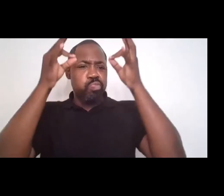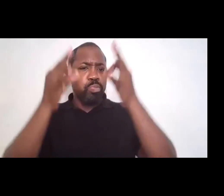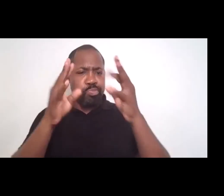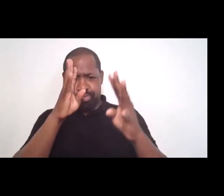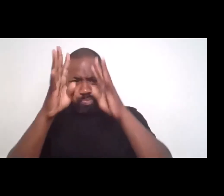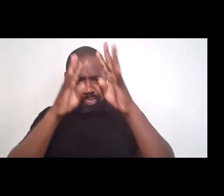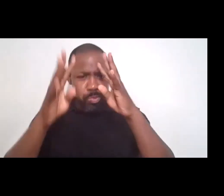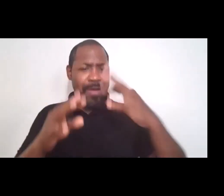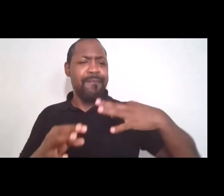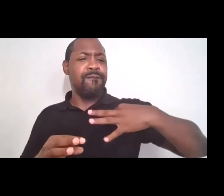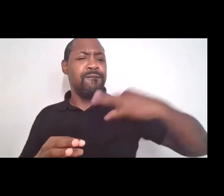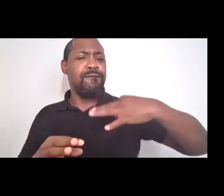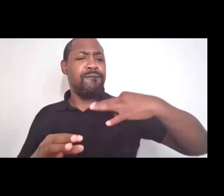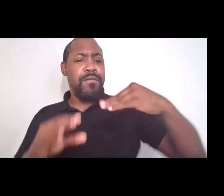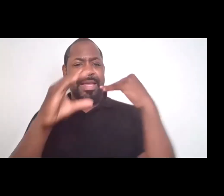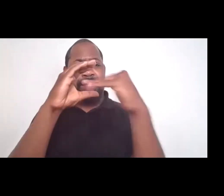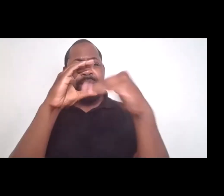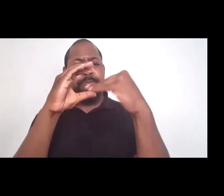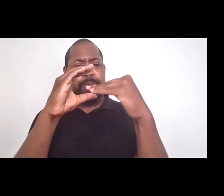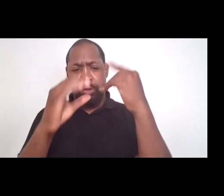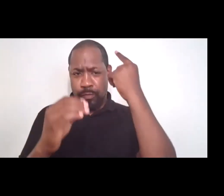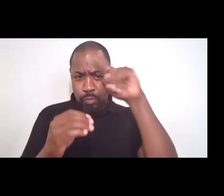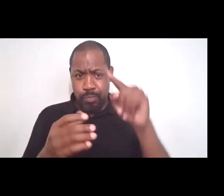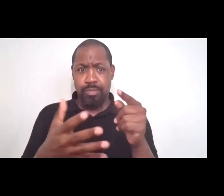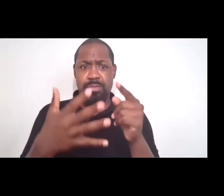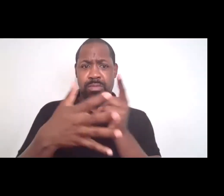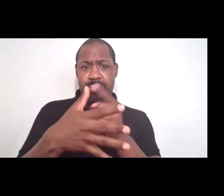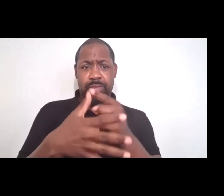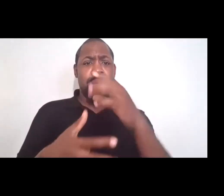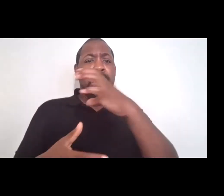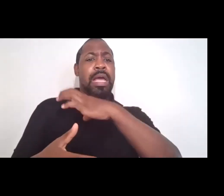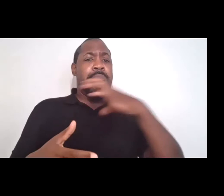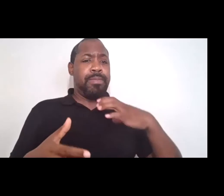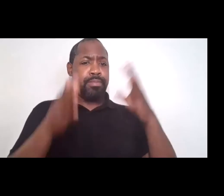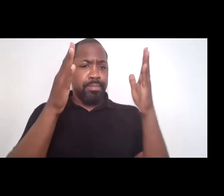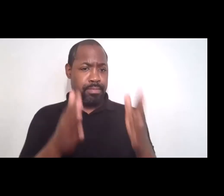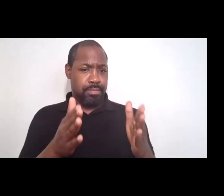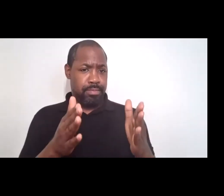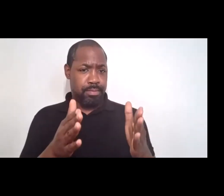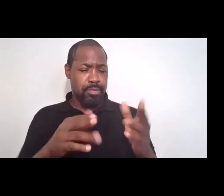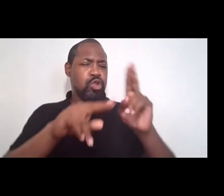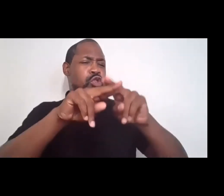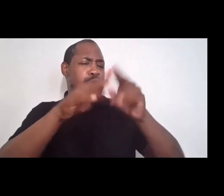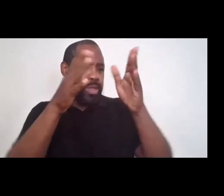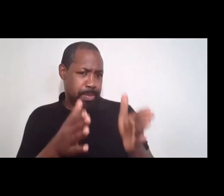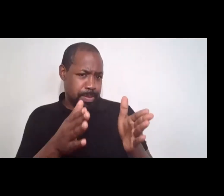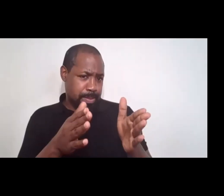So we've been making some thoughts around emailing for volunteers, one for a committee